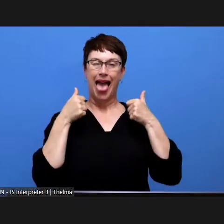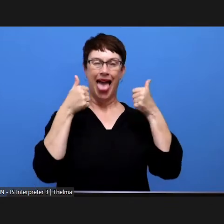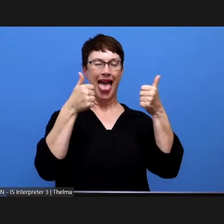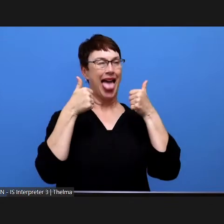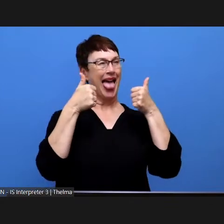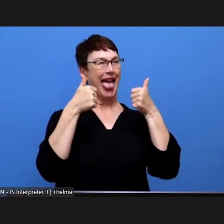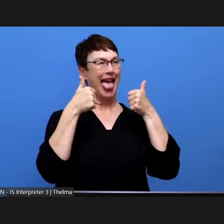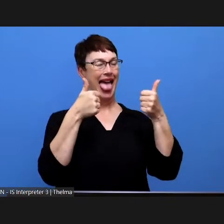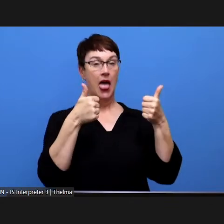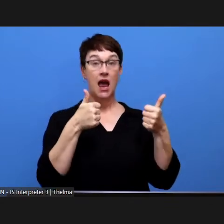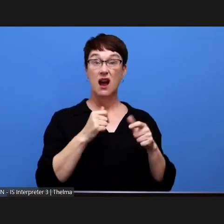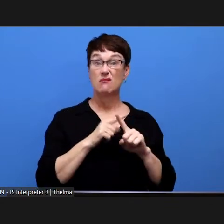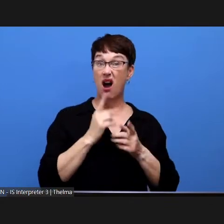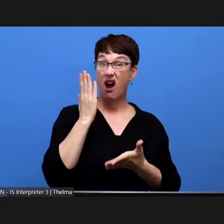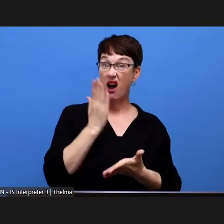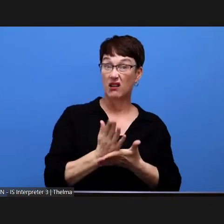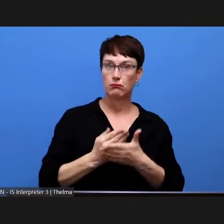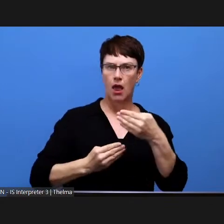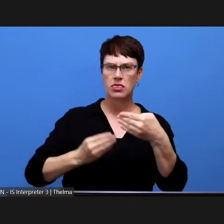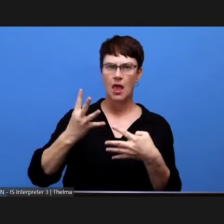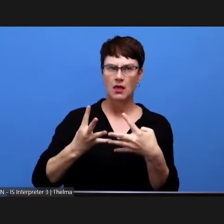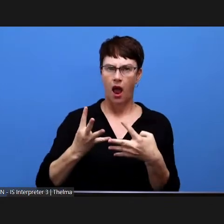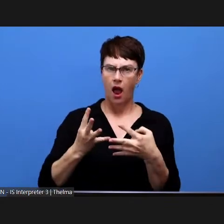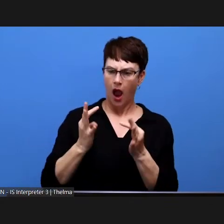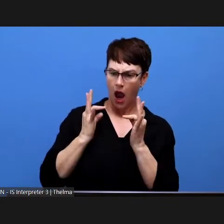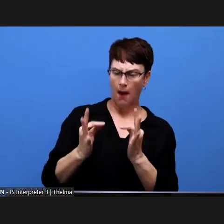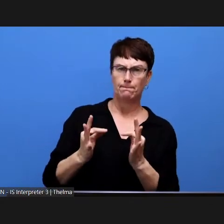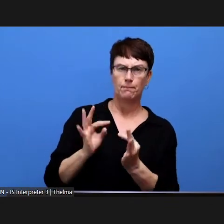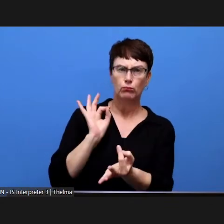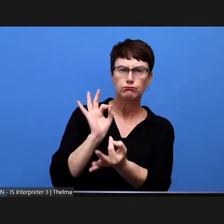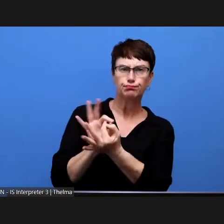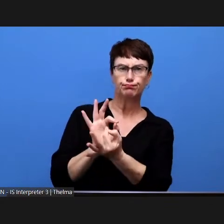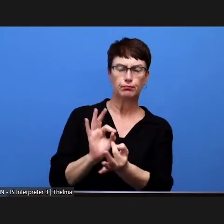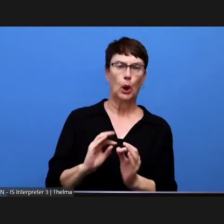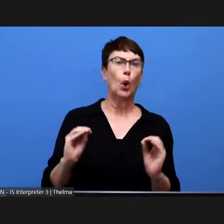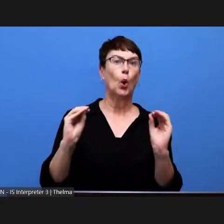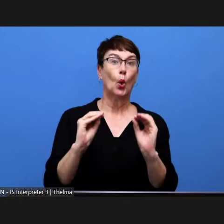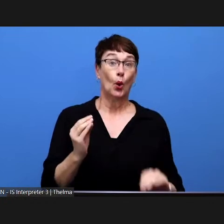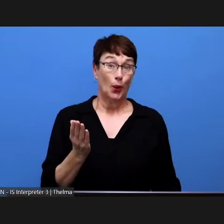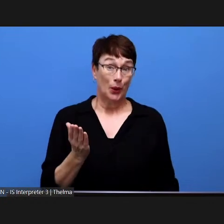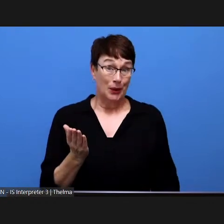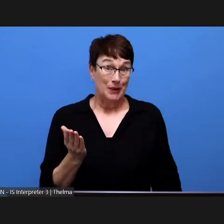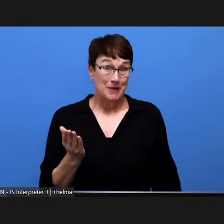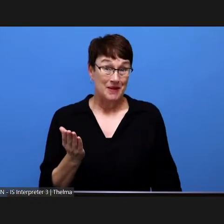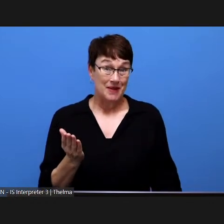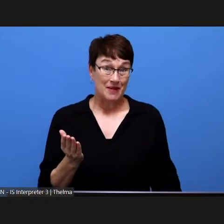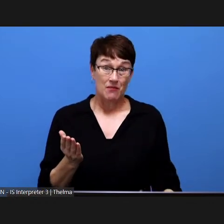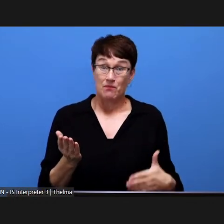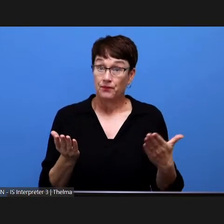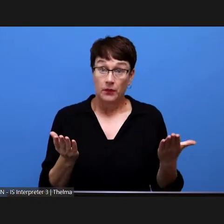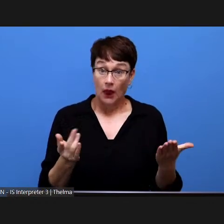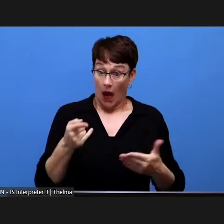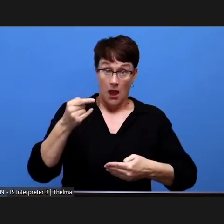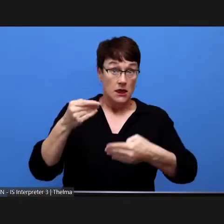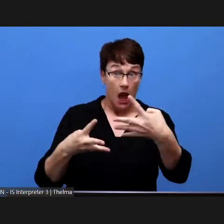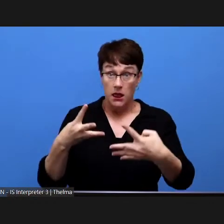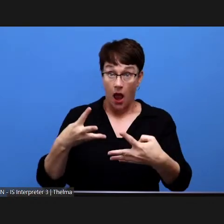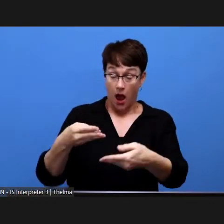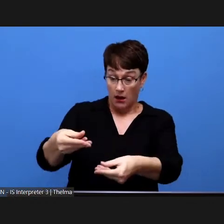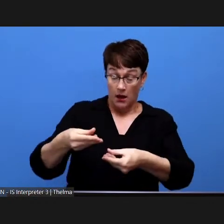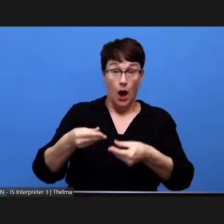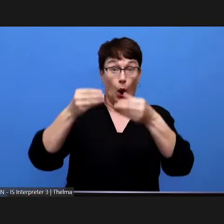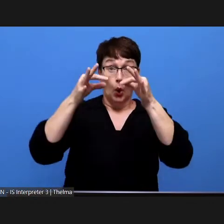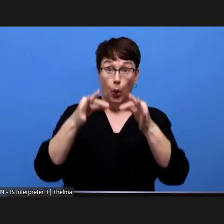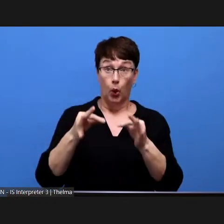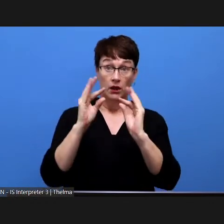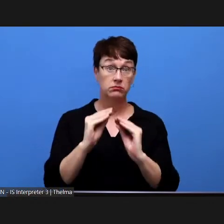a lot of work going on in different communities, whether with partners, because the implementation of the SDGs, the